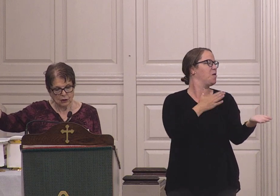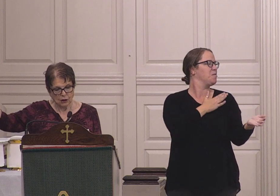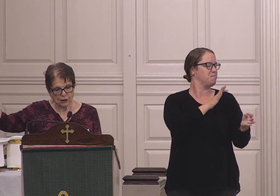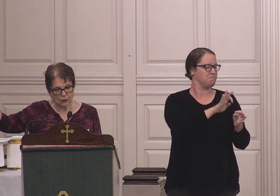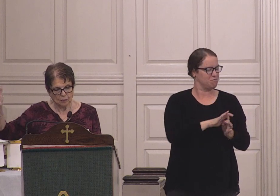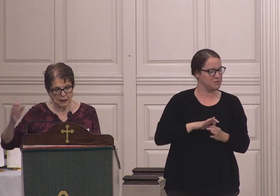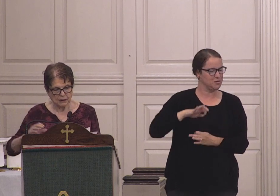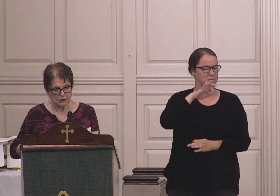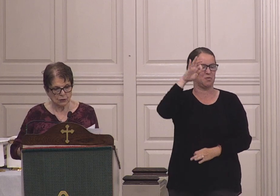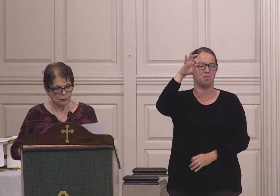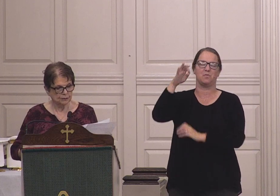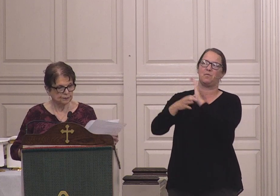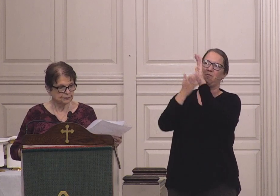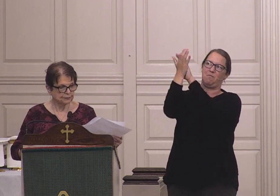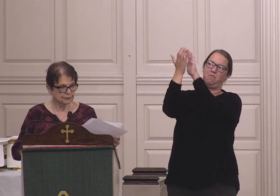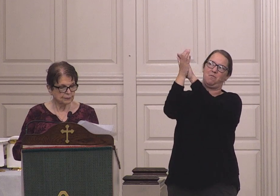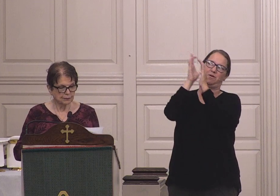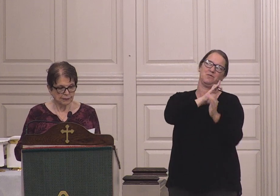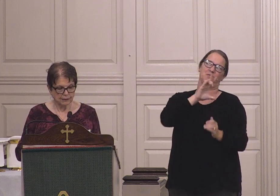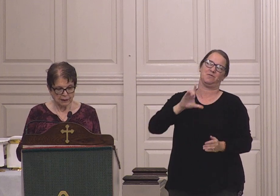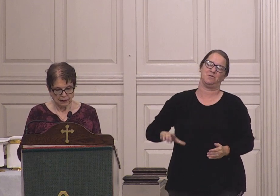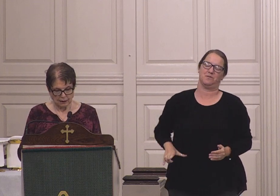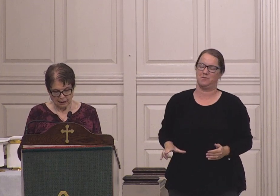Praise the Lord, O my soul.